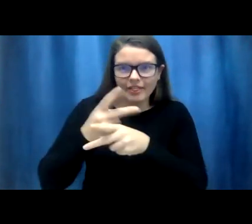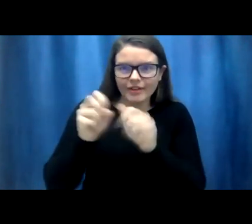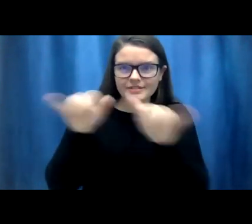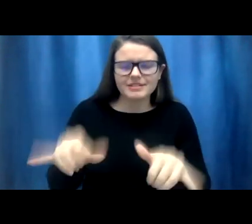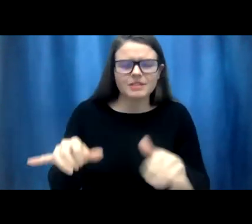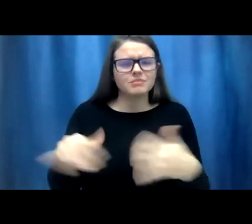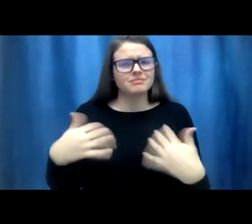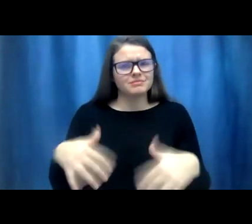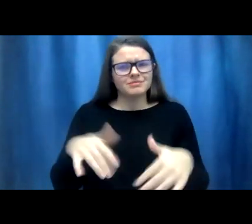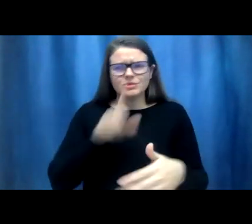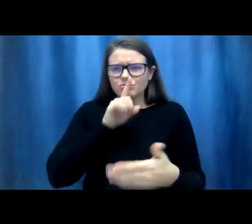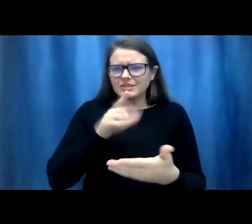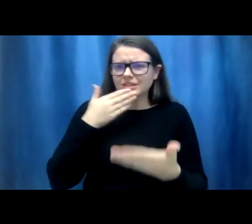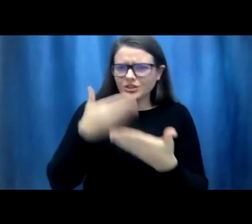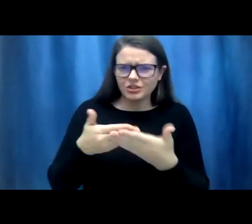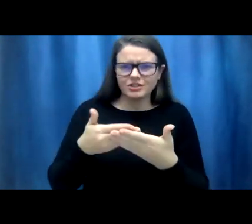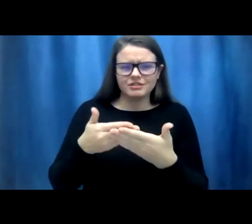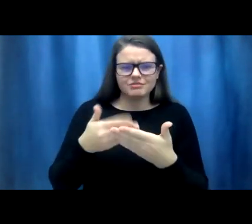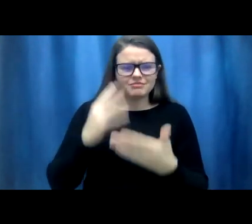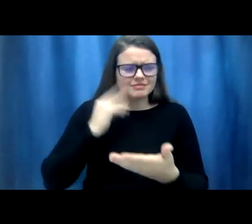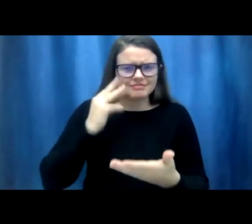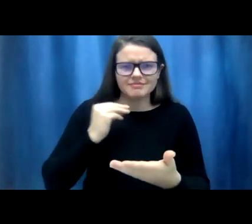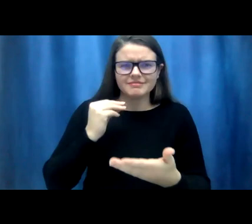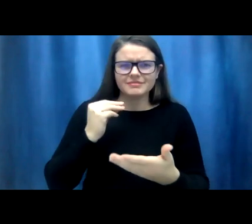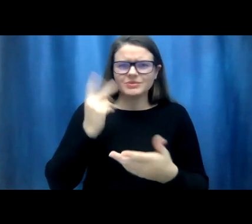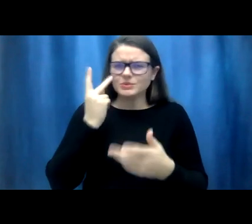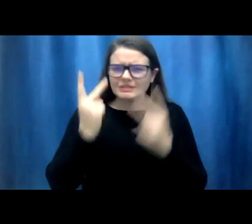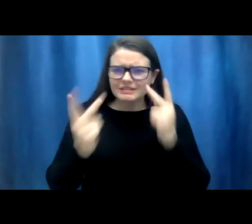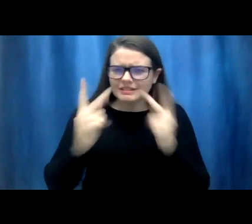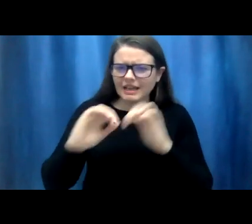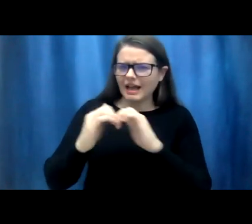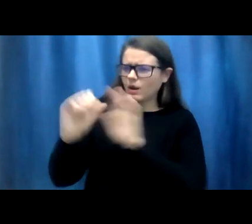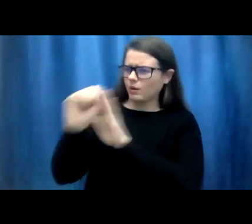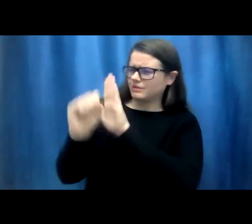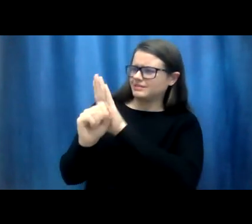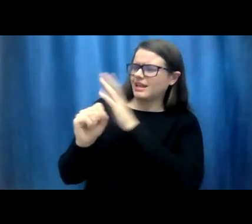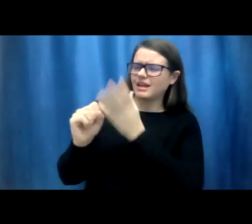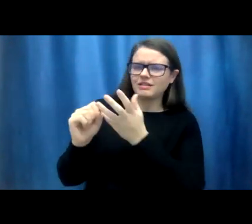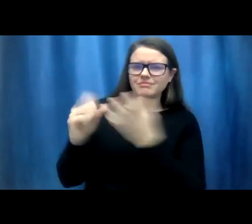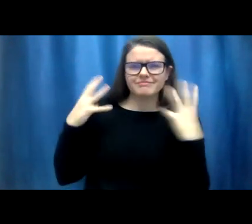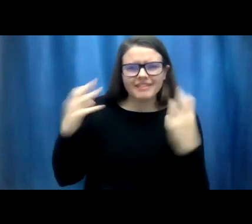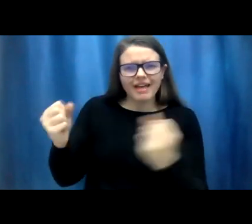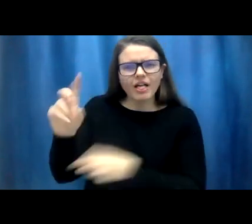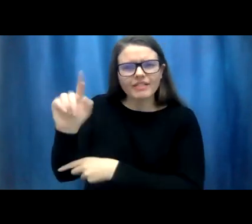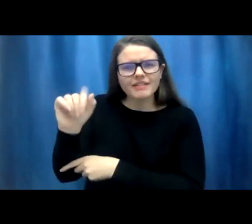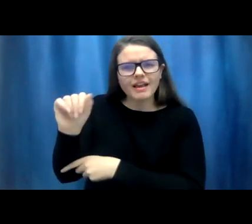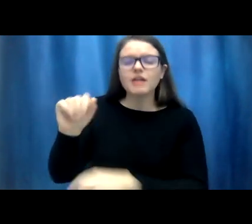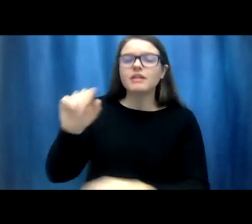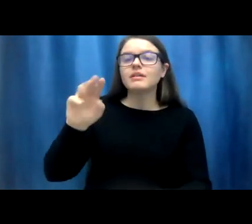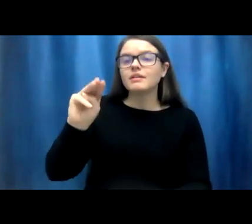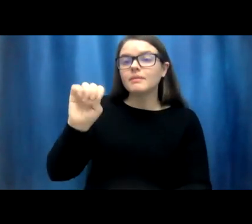good experience to understand how the state applies all health data from Medicare and